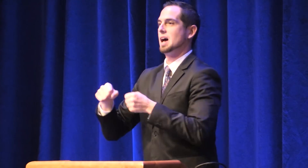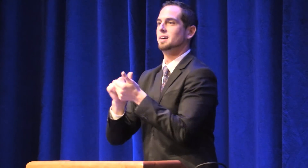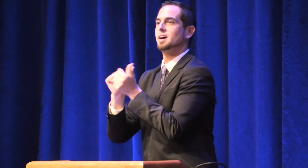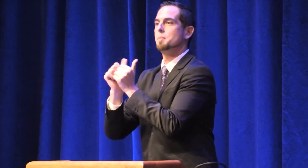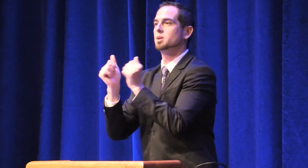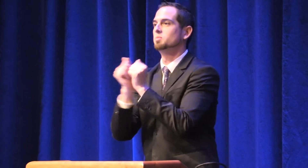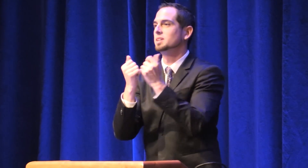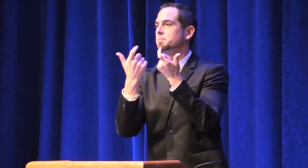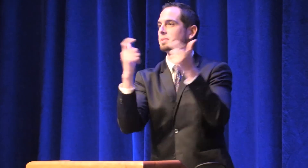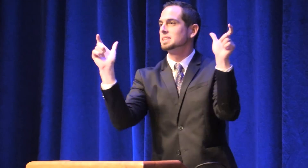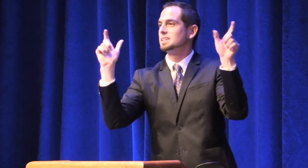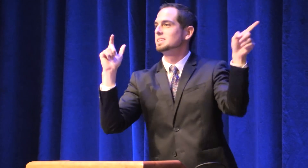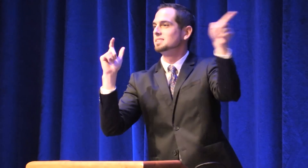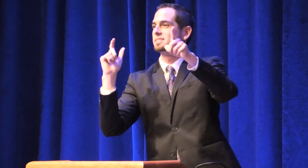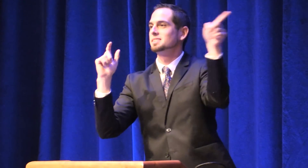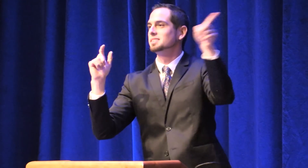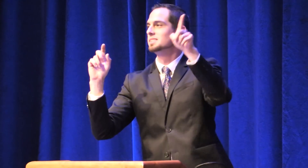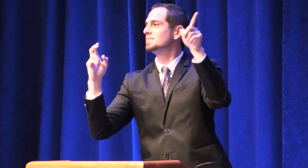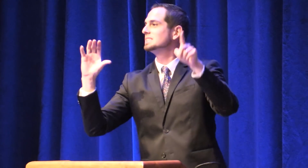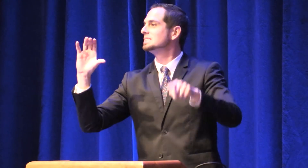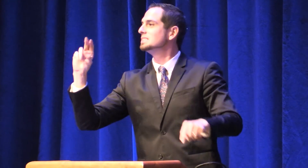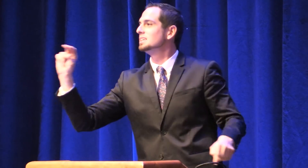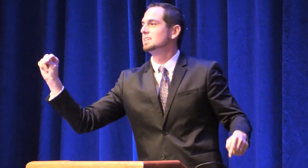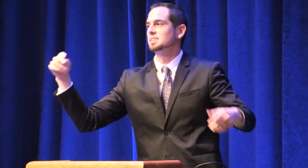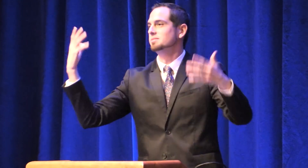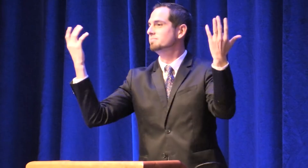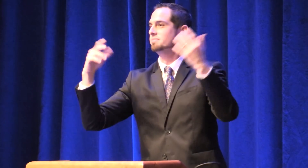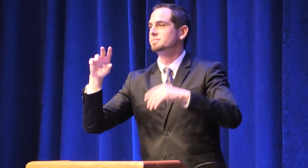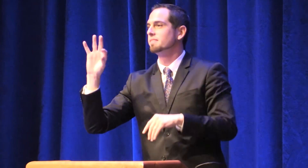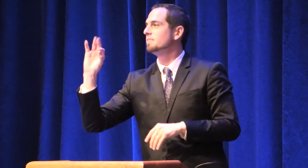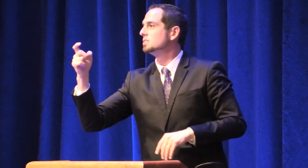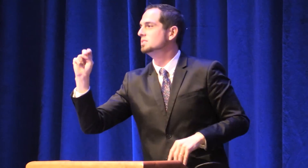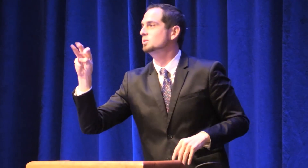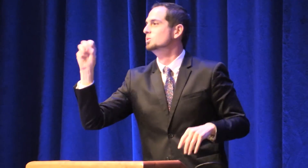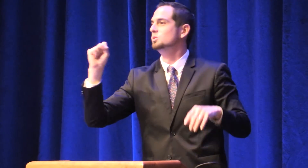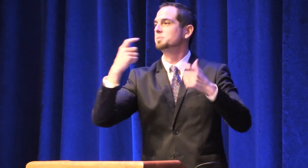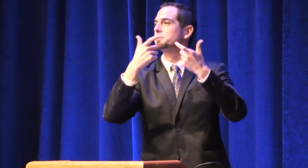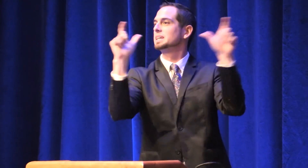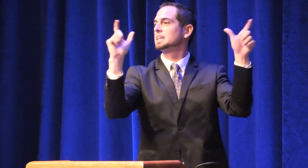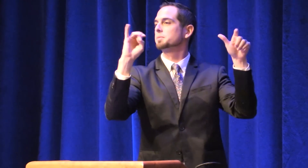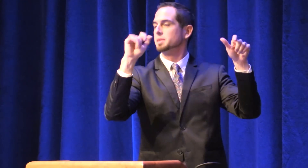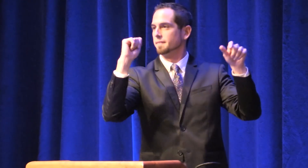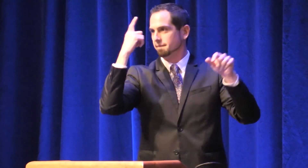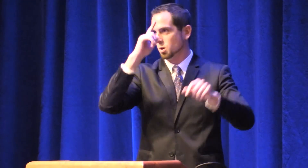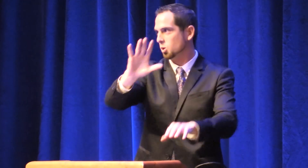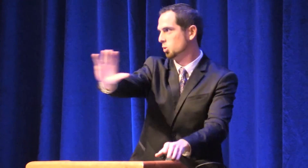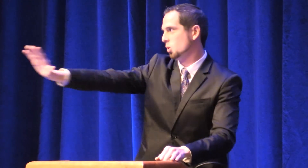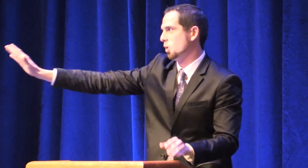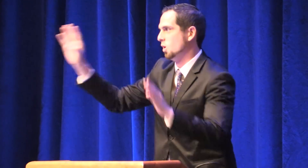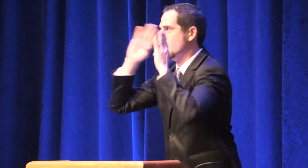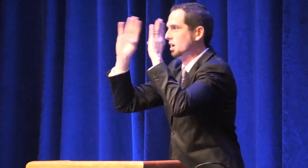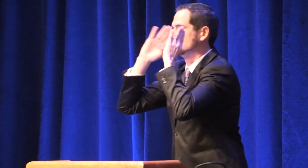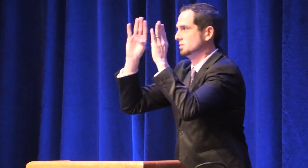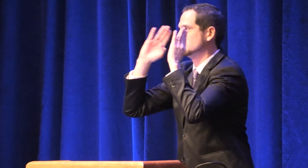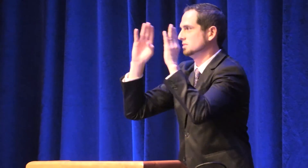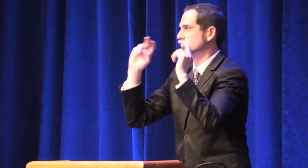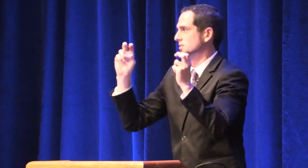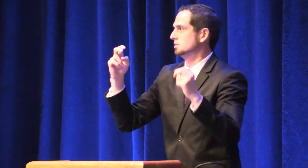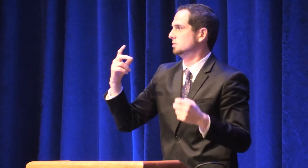own content and we're allowing ourselves to compete with Fox News, with CNN